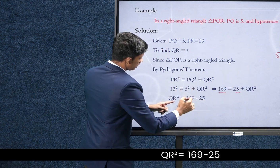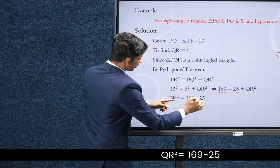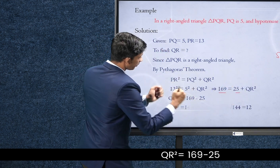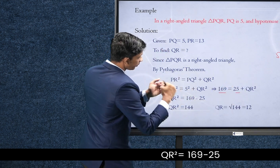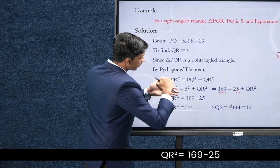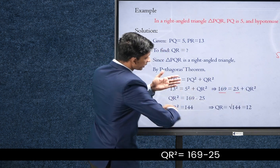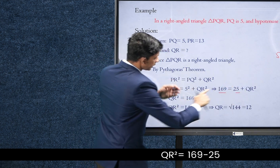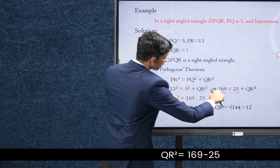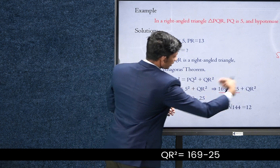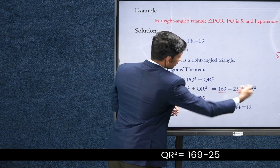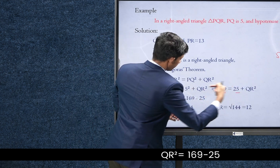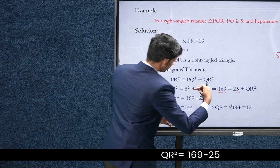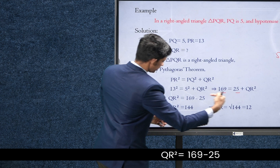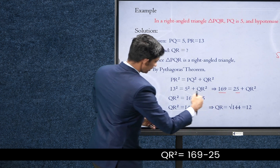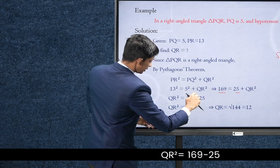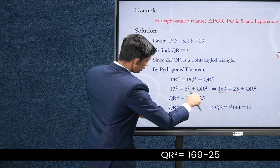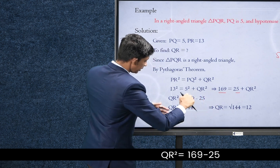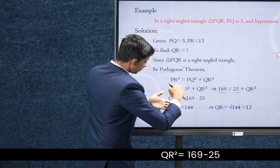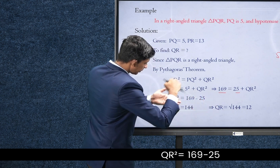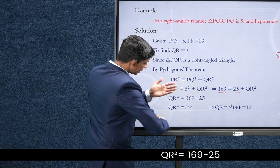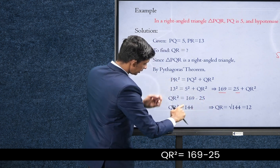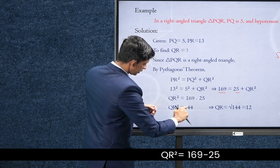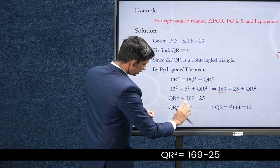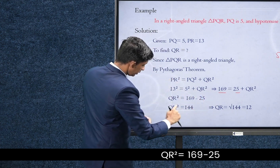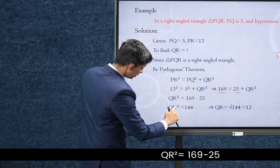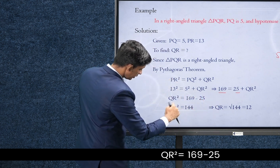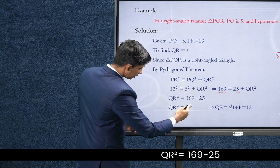Now, QR square is equal to 169 minus 25.